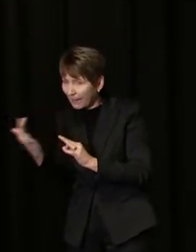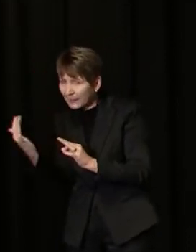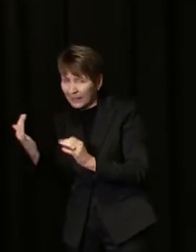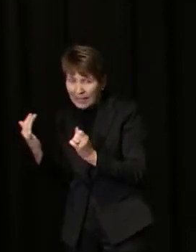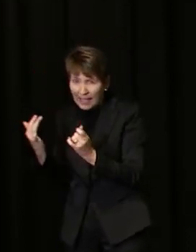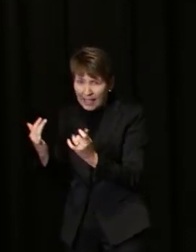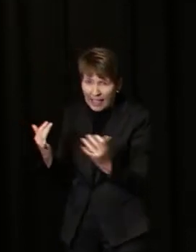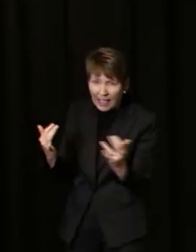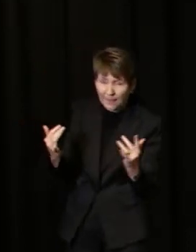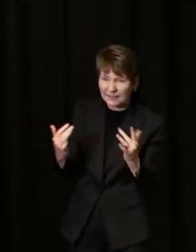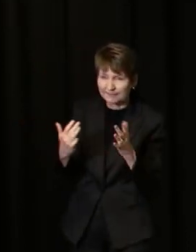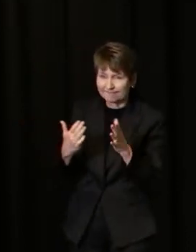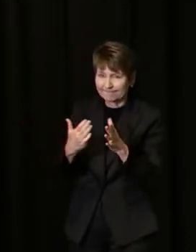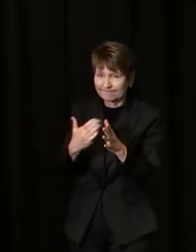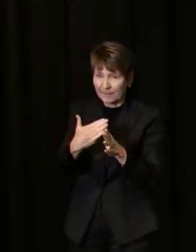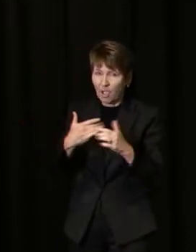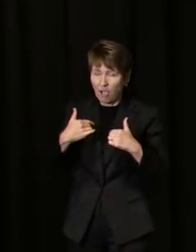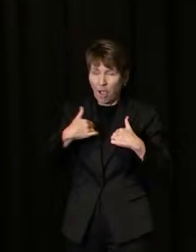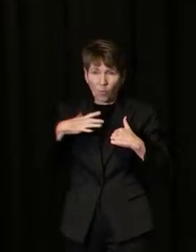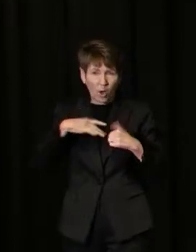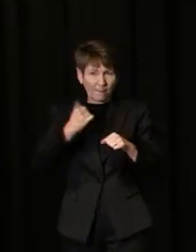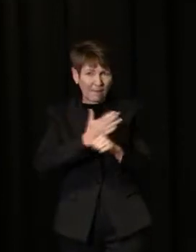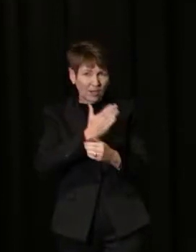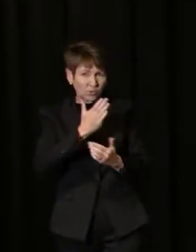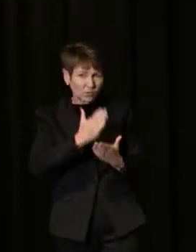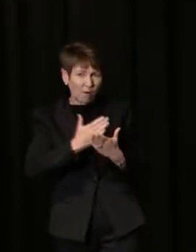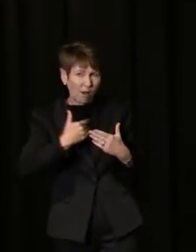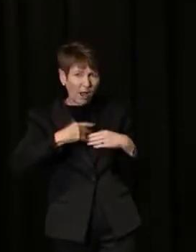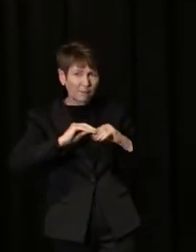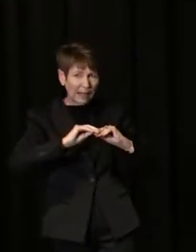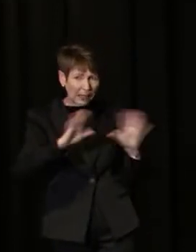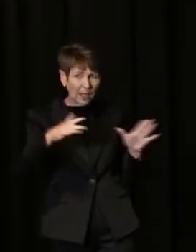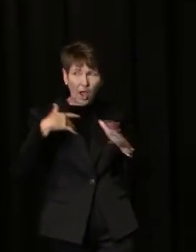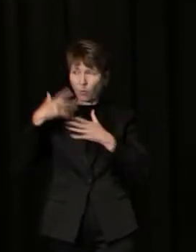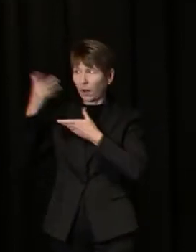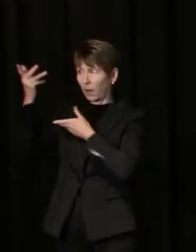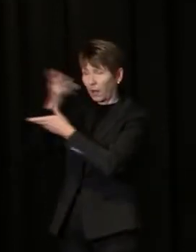that my understanding of it is in fact accurate.